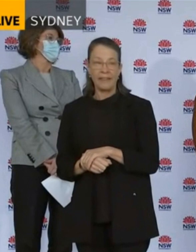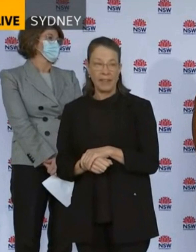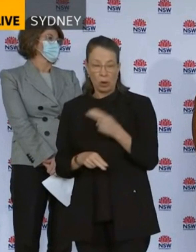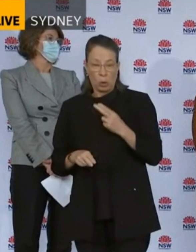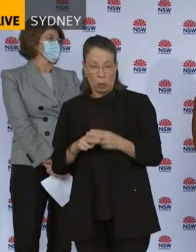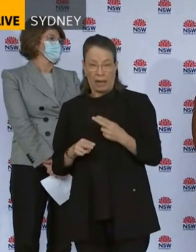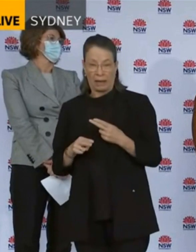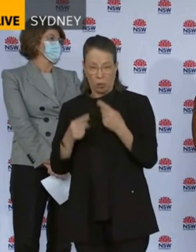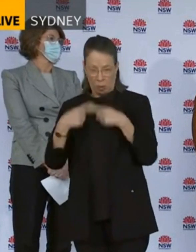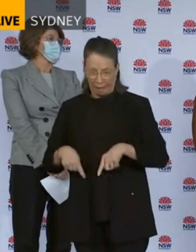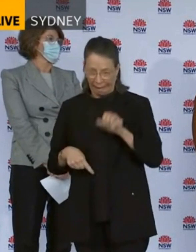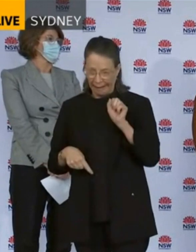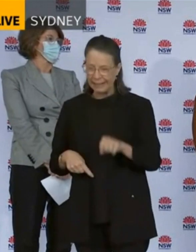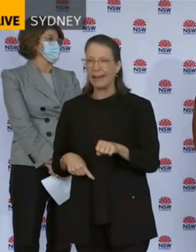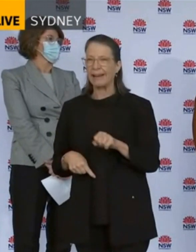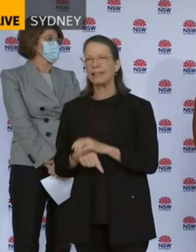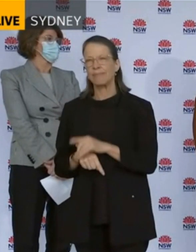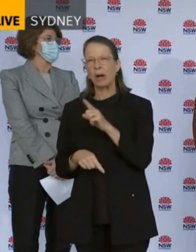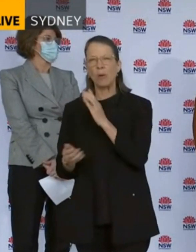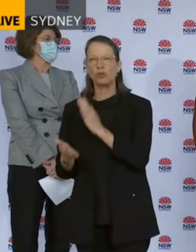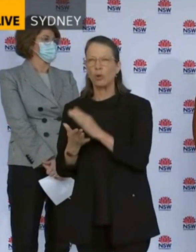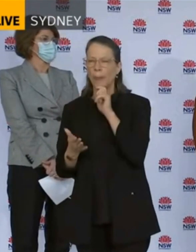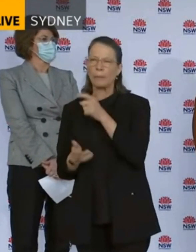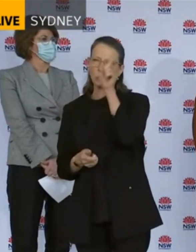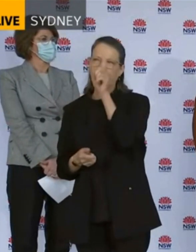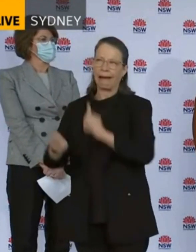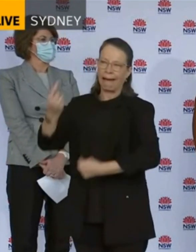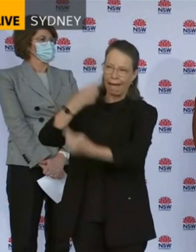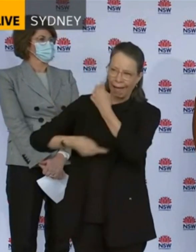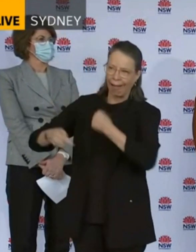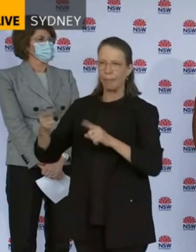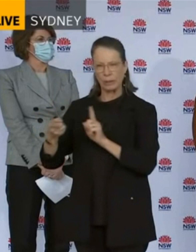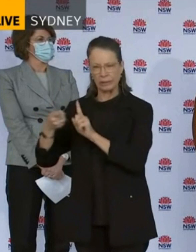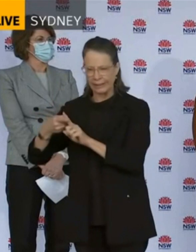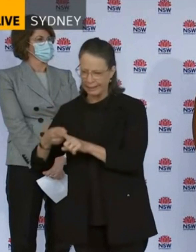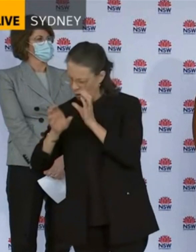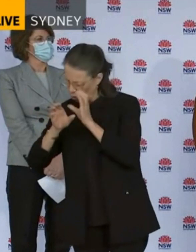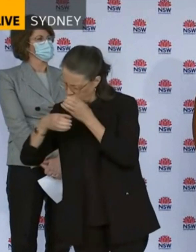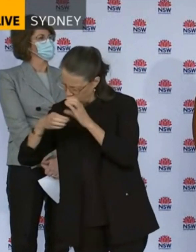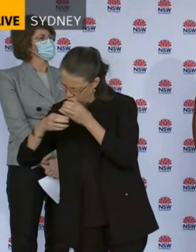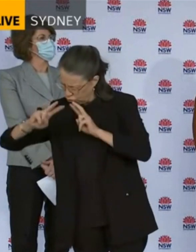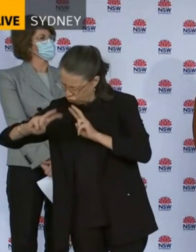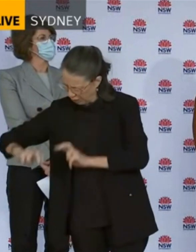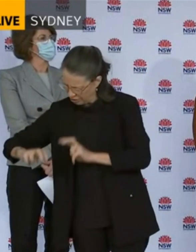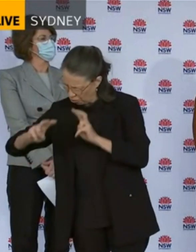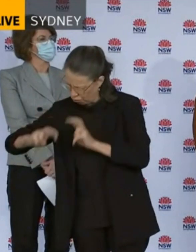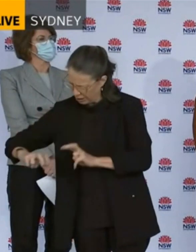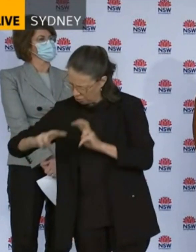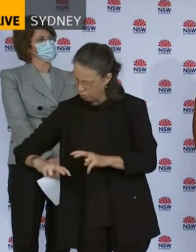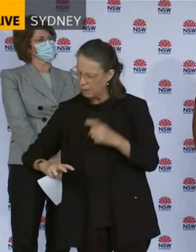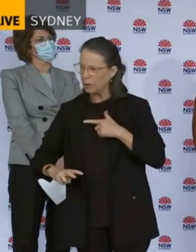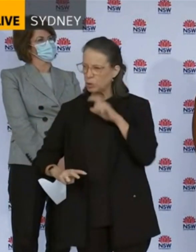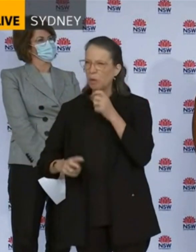gratitude to the lab. I'm sure that will be in later today, but this specimen would have only been received at the